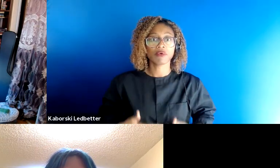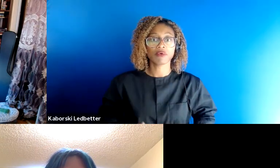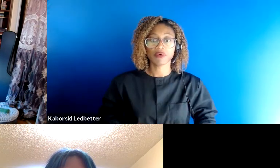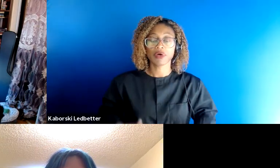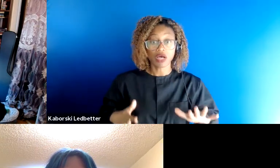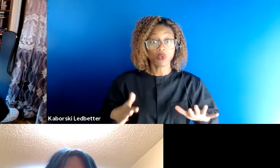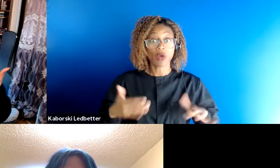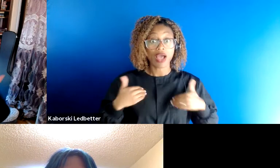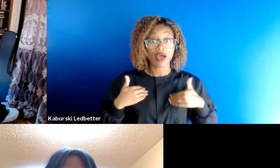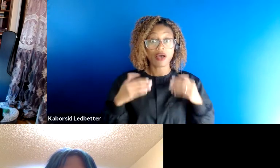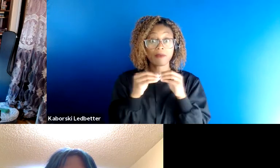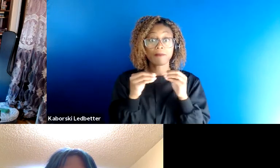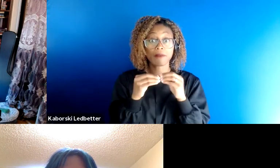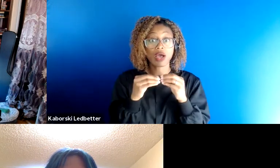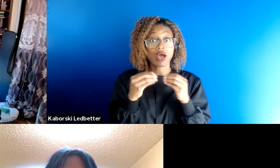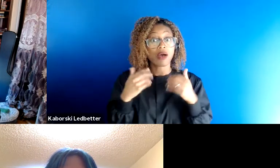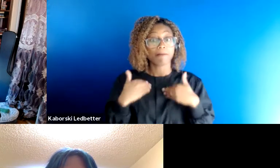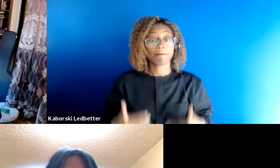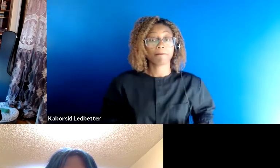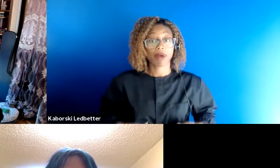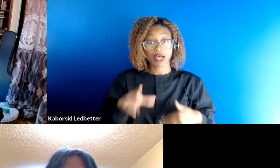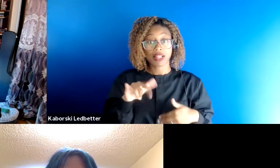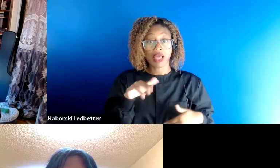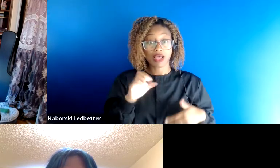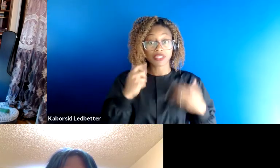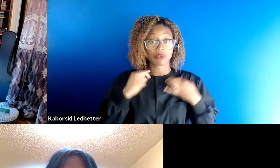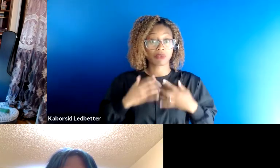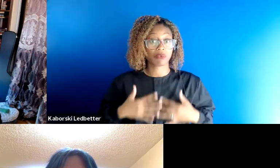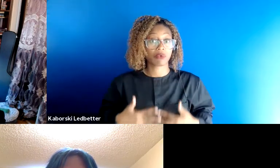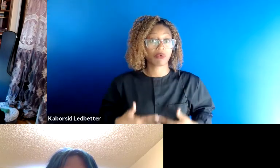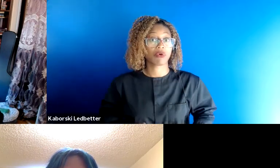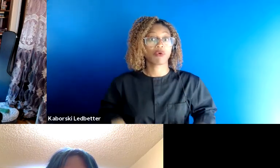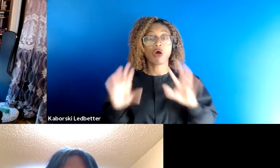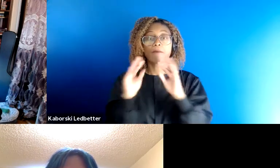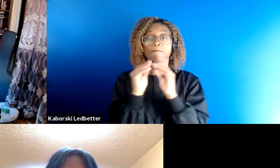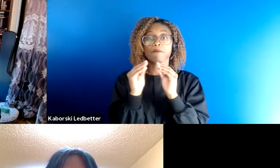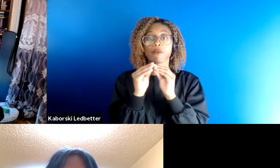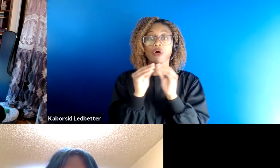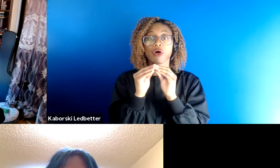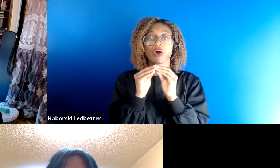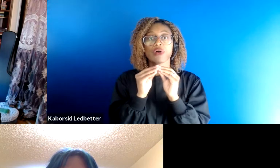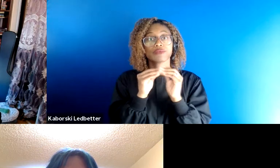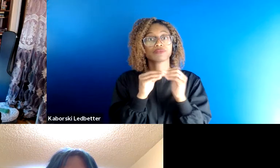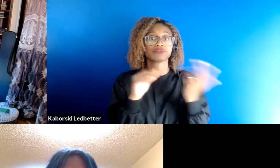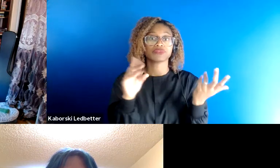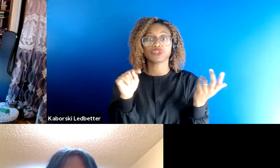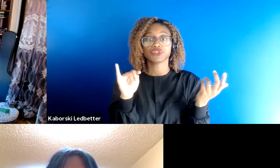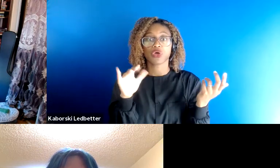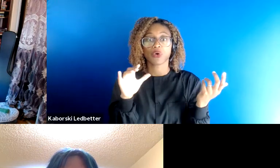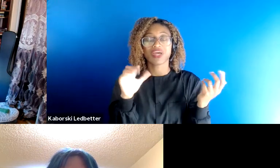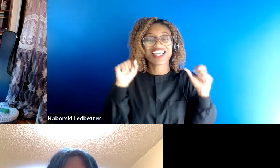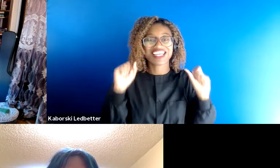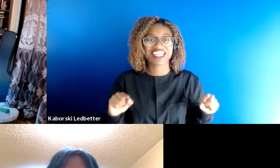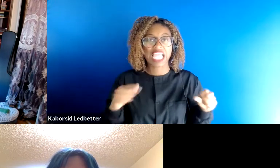people who had more body lice on their body, they were seen to be more stoic because they were able to withstand that level